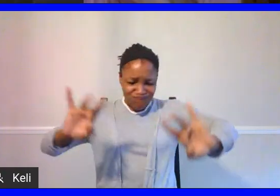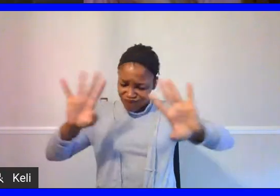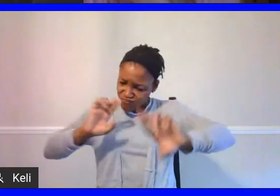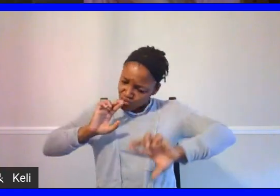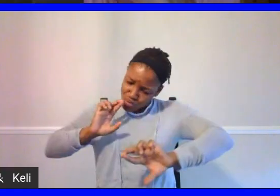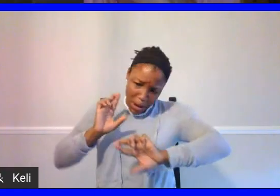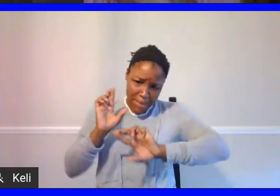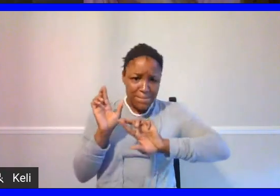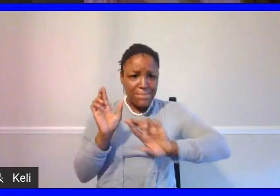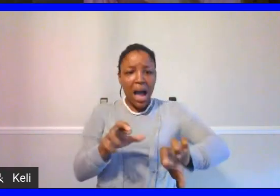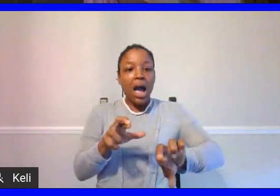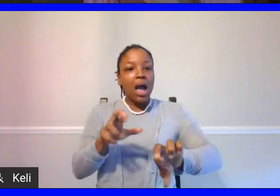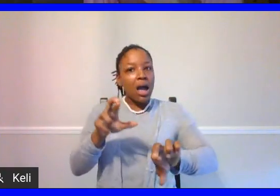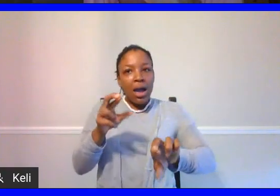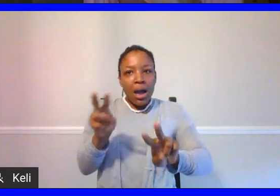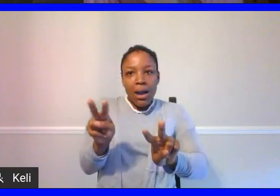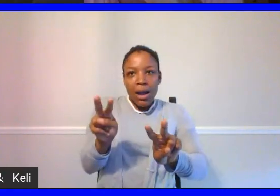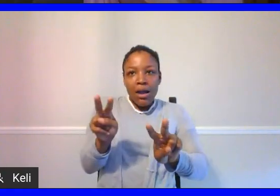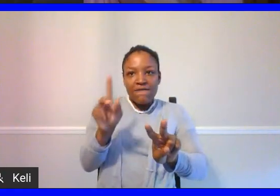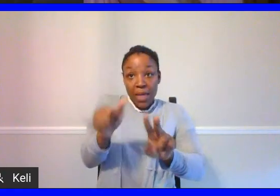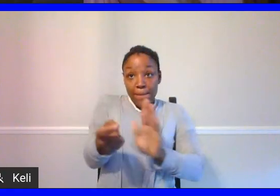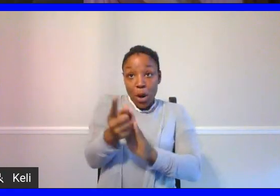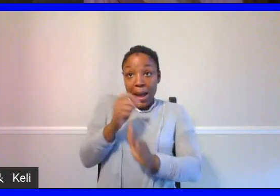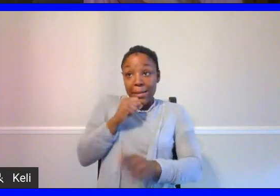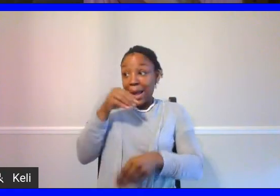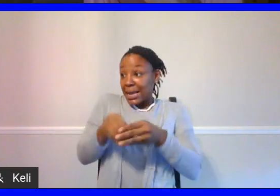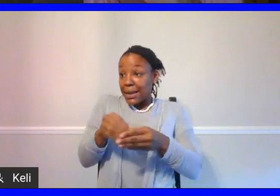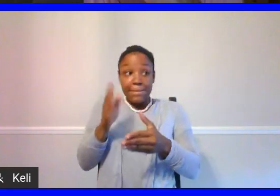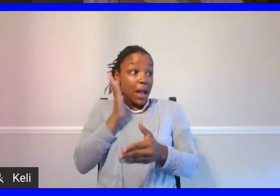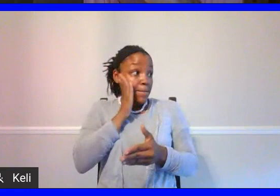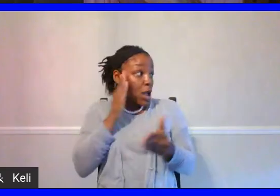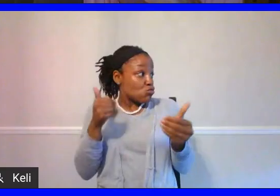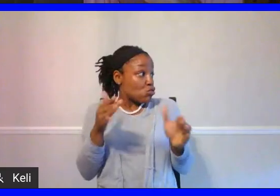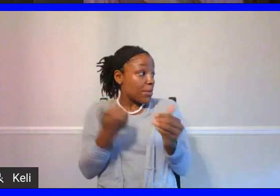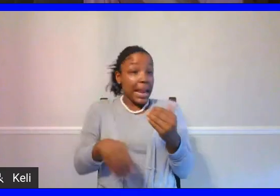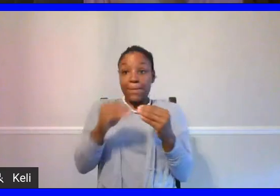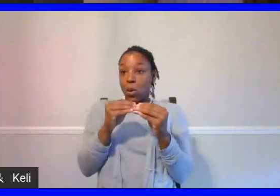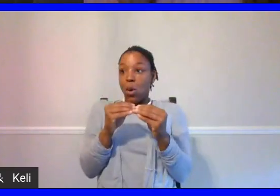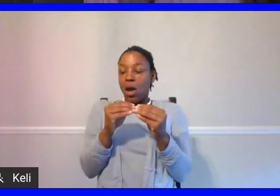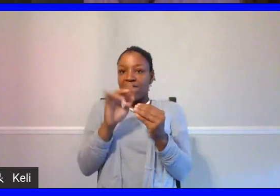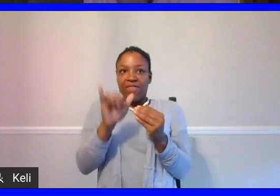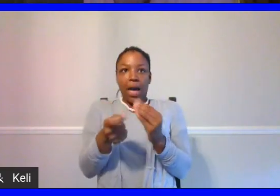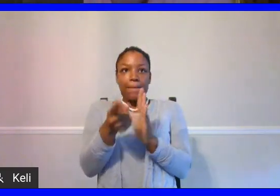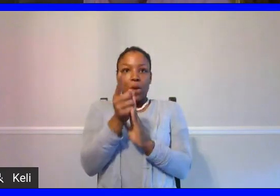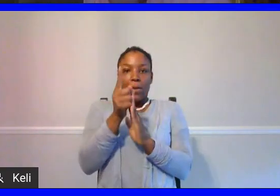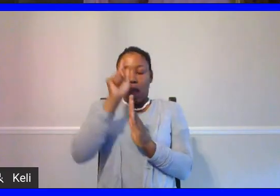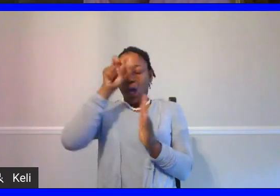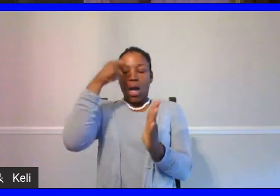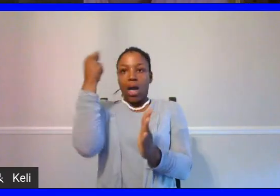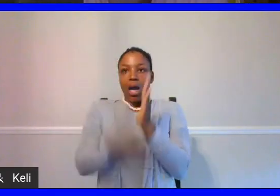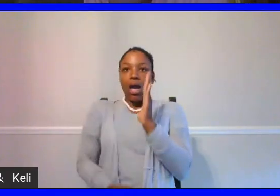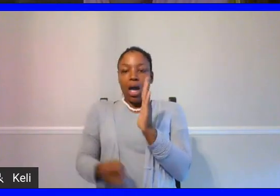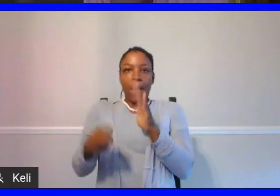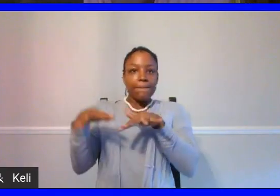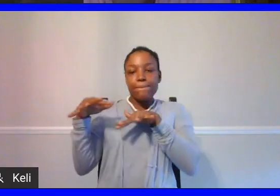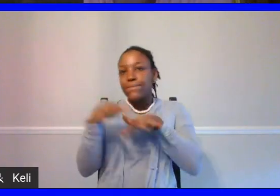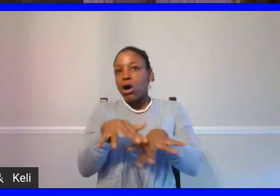moment, you weren't trapped in your bedroom anymore. You were partying on